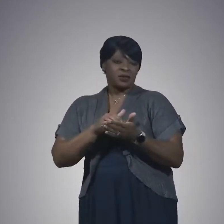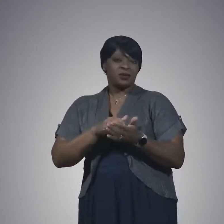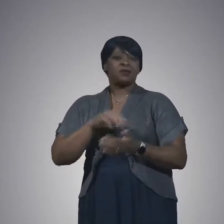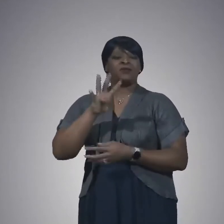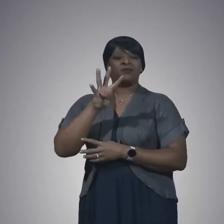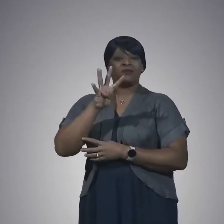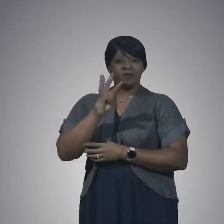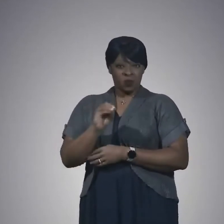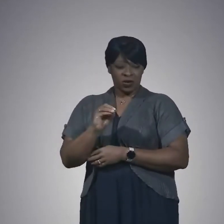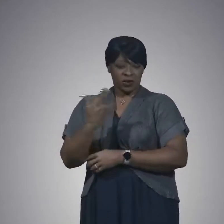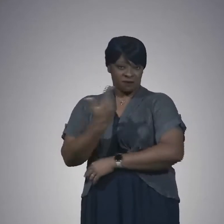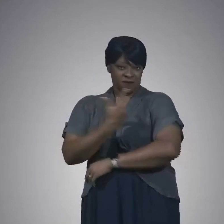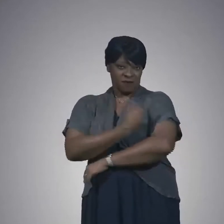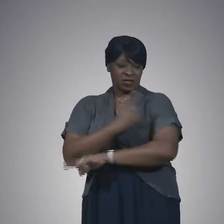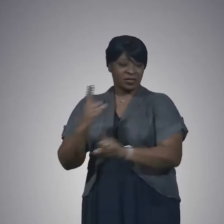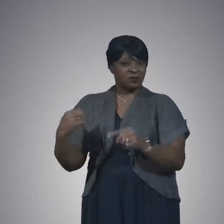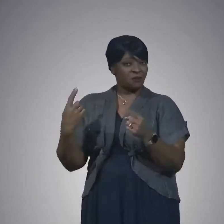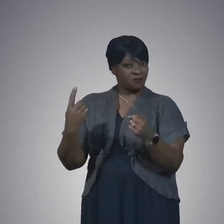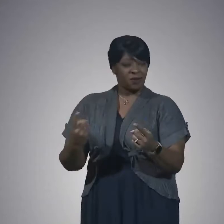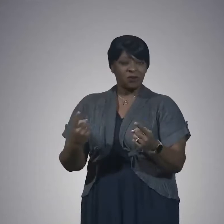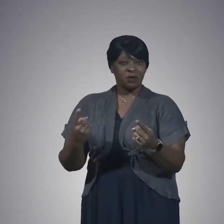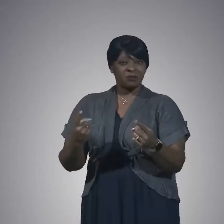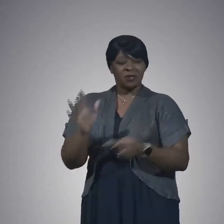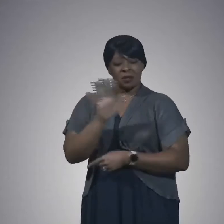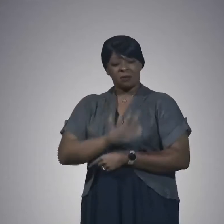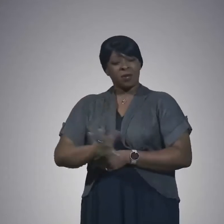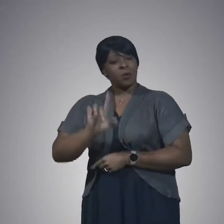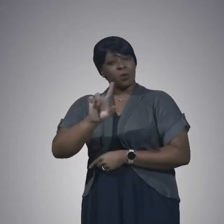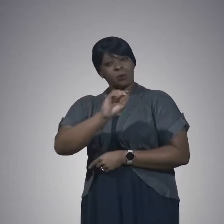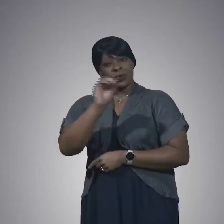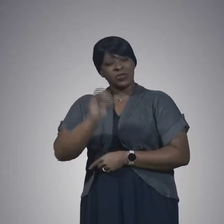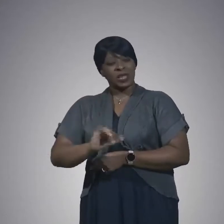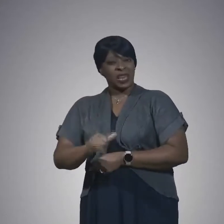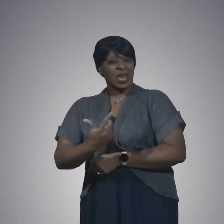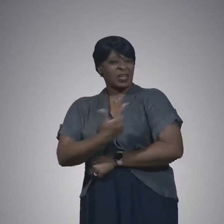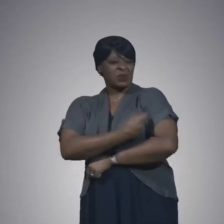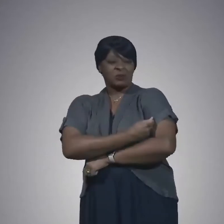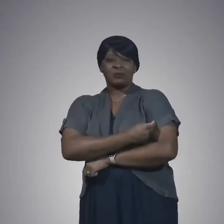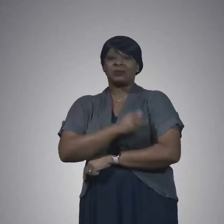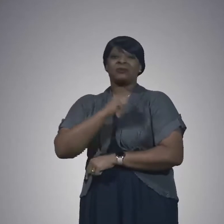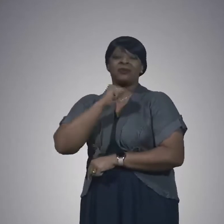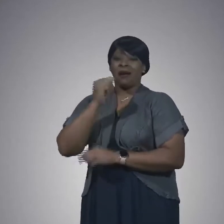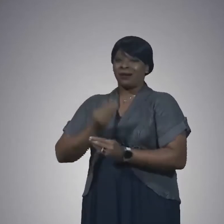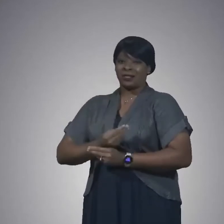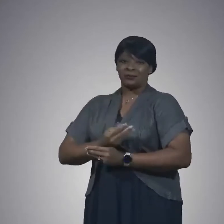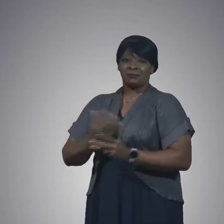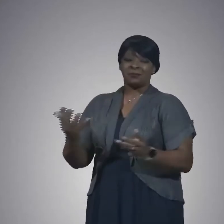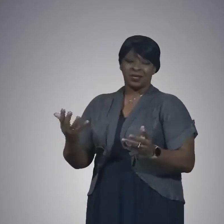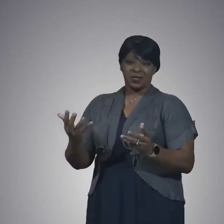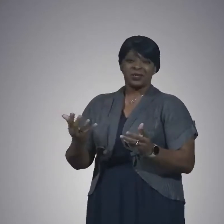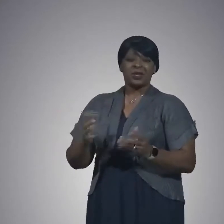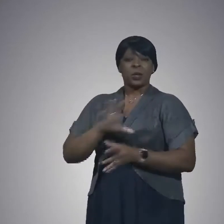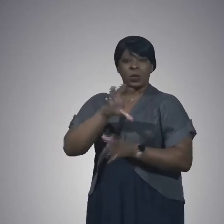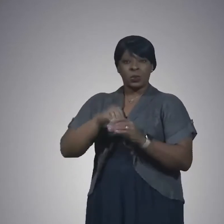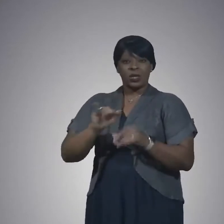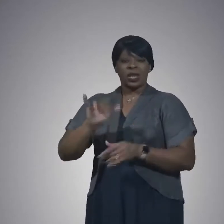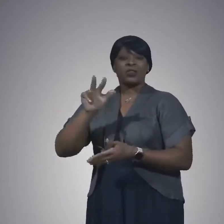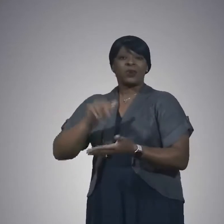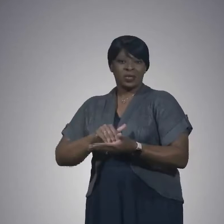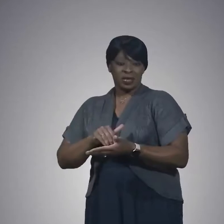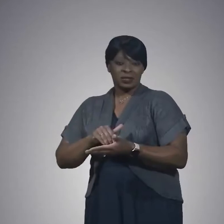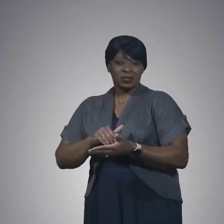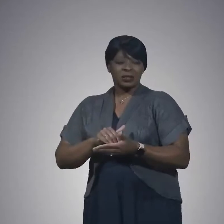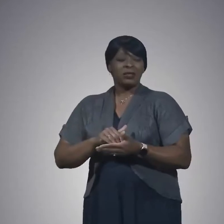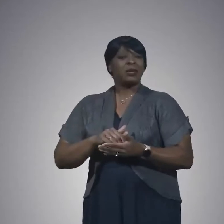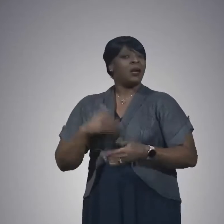300,040 vaccines. So right about 1% of those doses haven't been able to be administered, including these 3,000. And